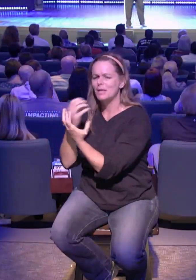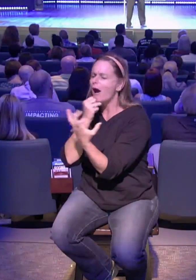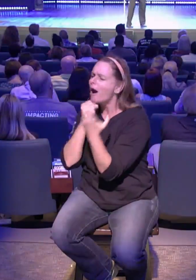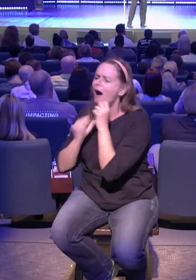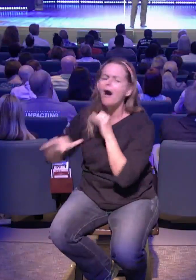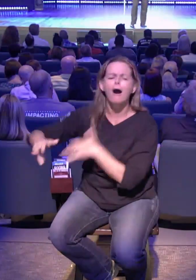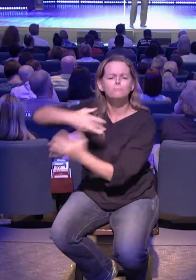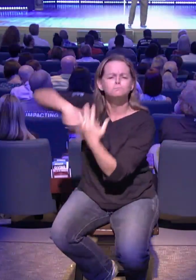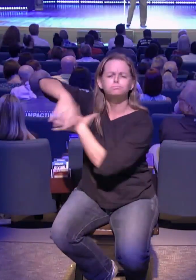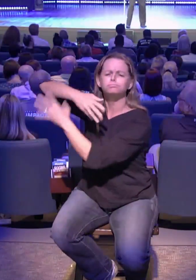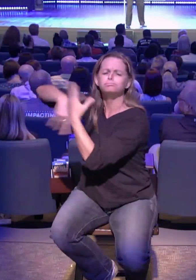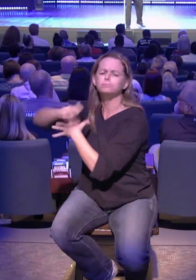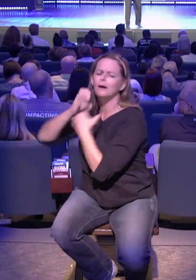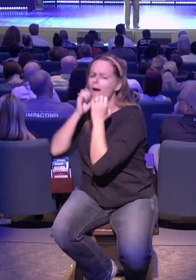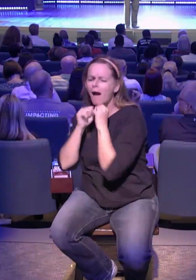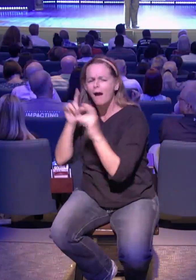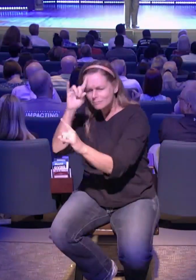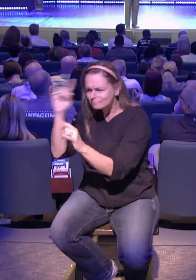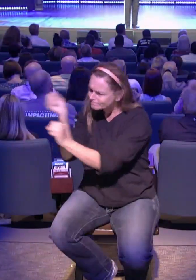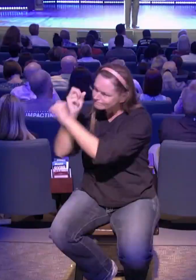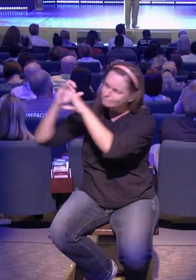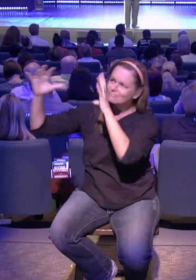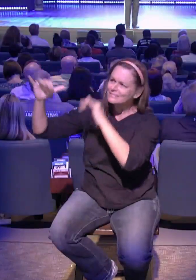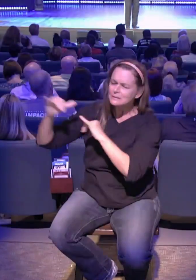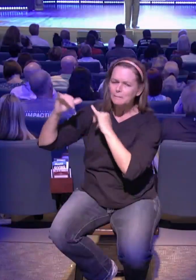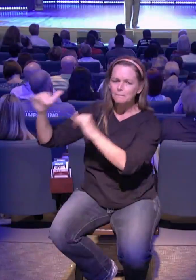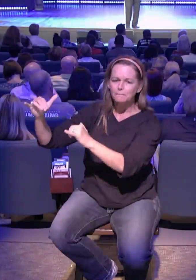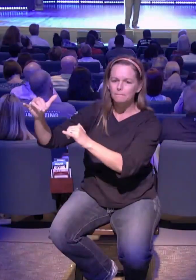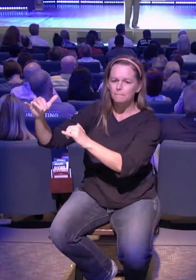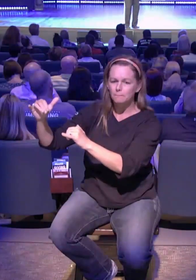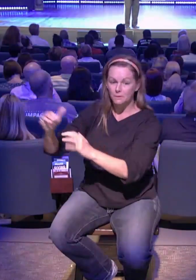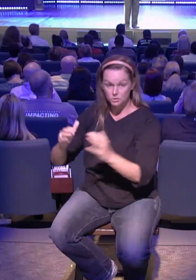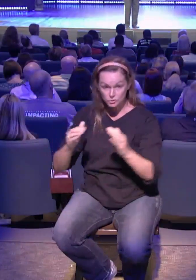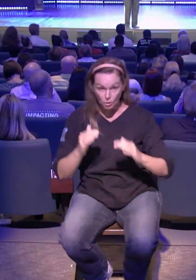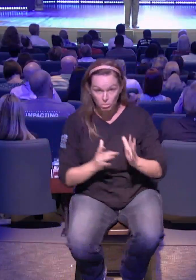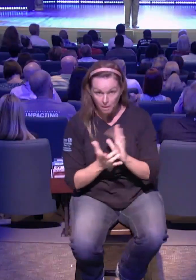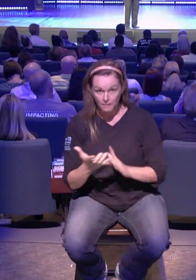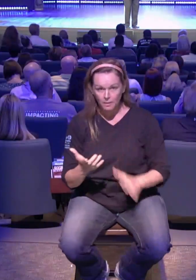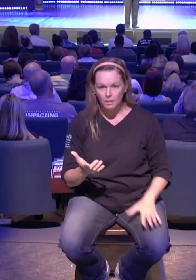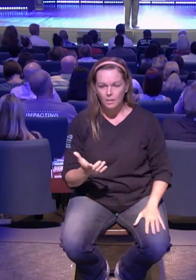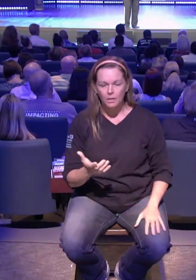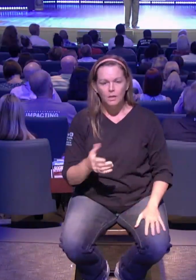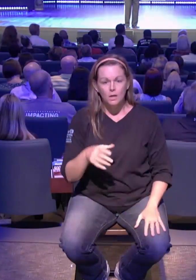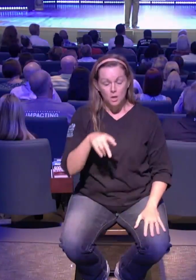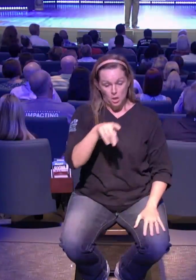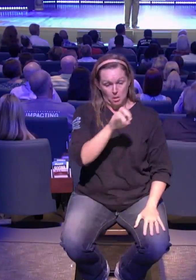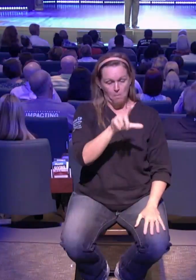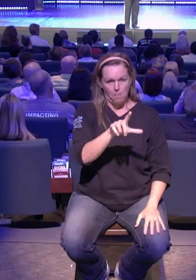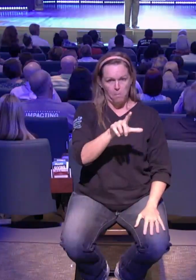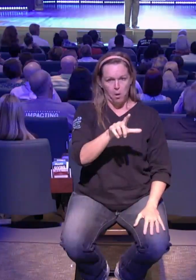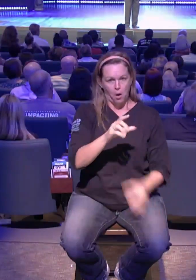Ephesus, now listen, guys, get this straight, because when you get this right, it brings